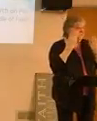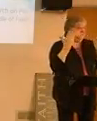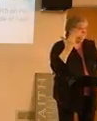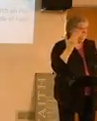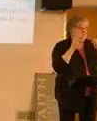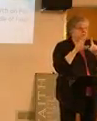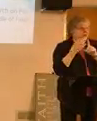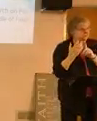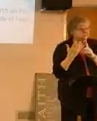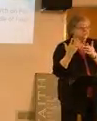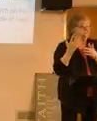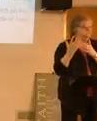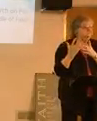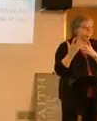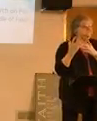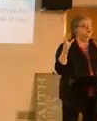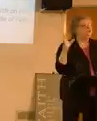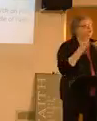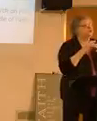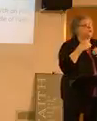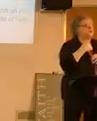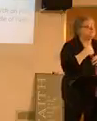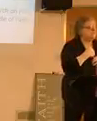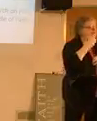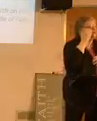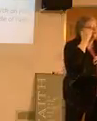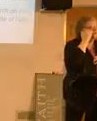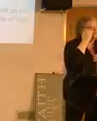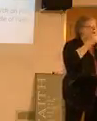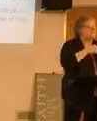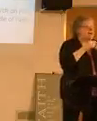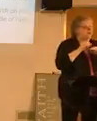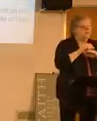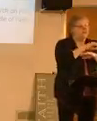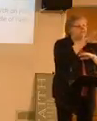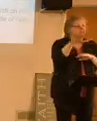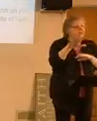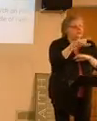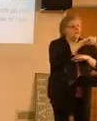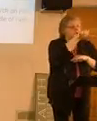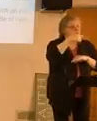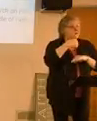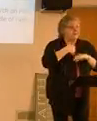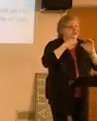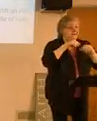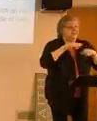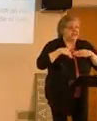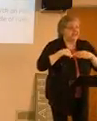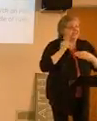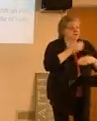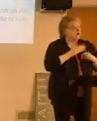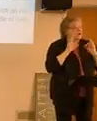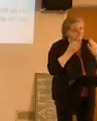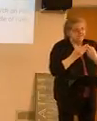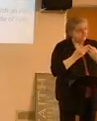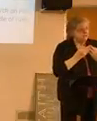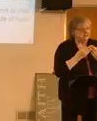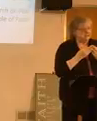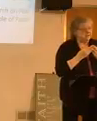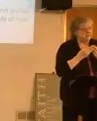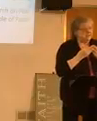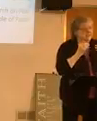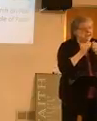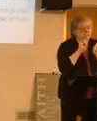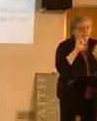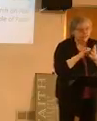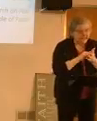cultures? Would you join me in thinking about the influence that you and I can have on our families? And with